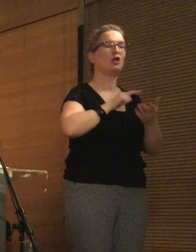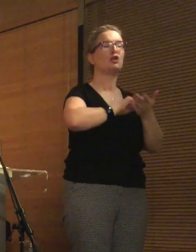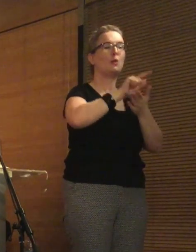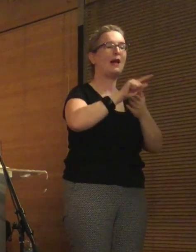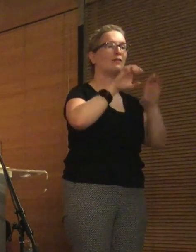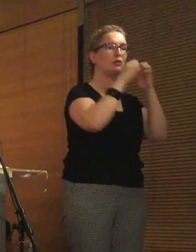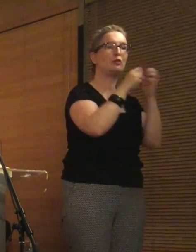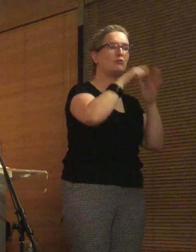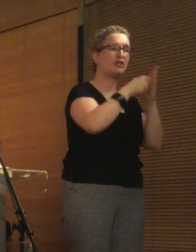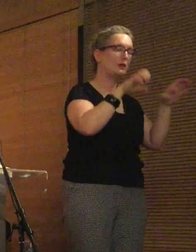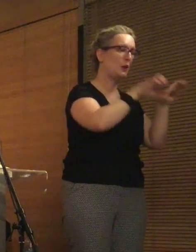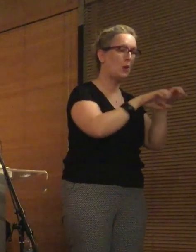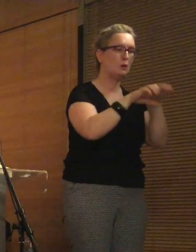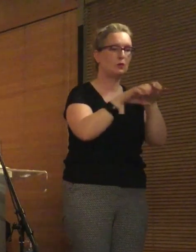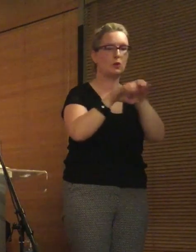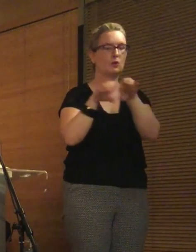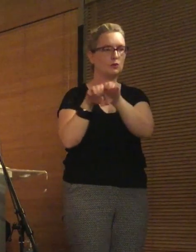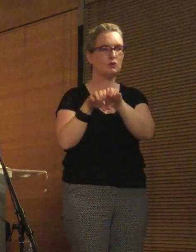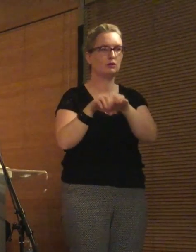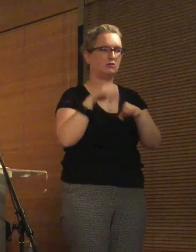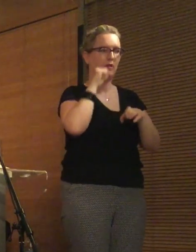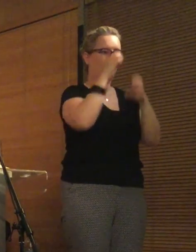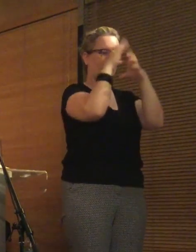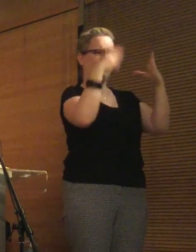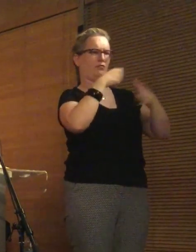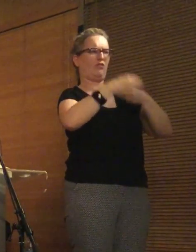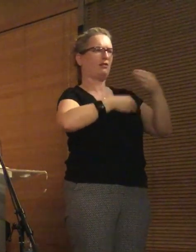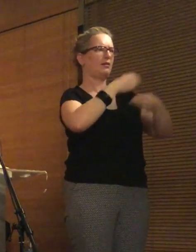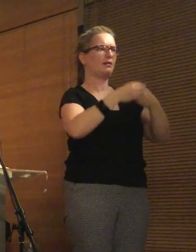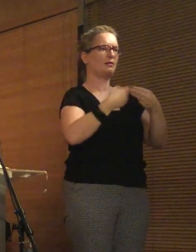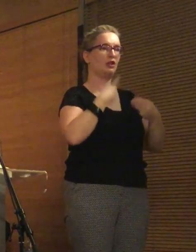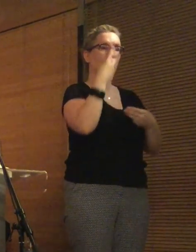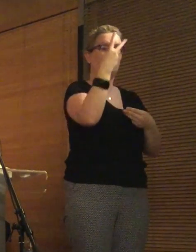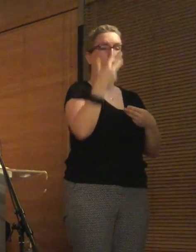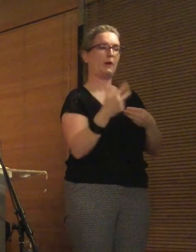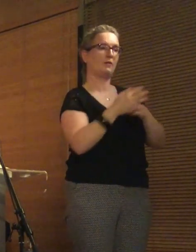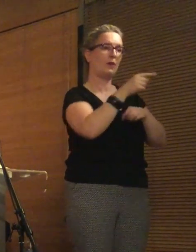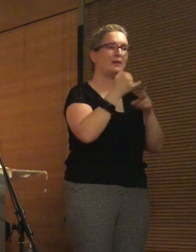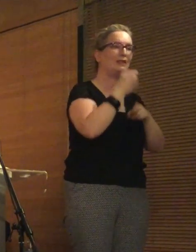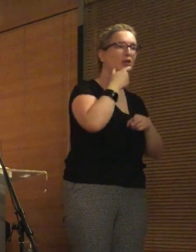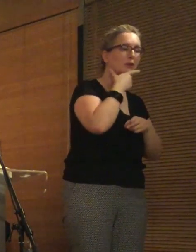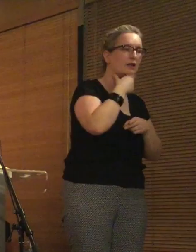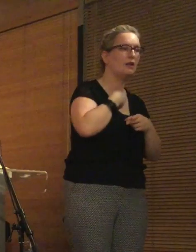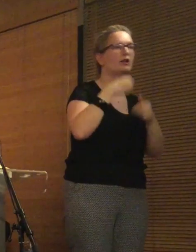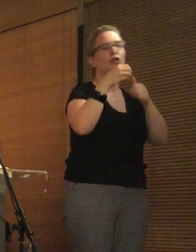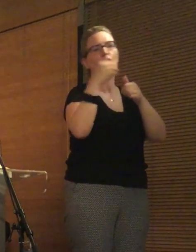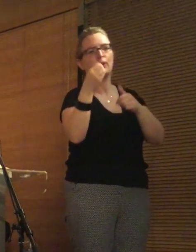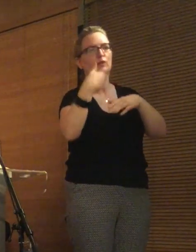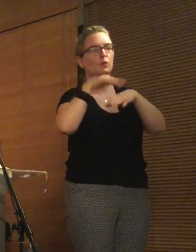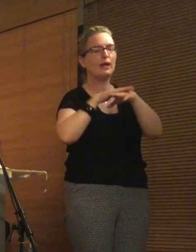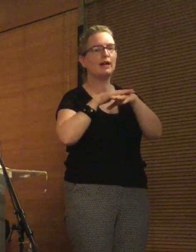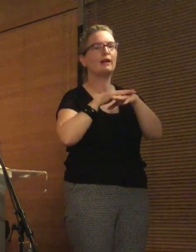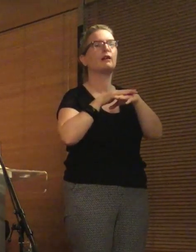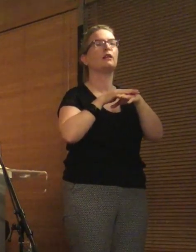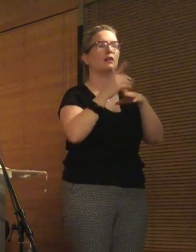Dublin after an unclear review process. Two-thirds of those were in Dublin and the remaining 150 projects are